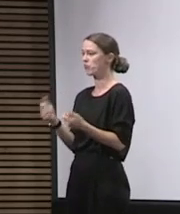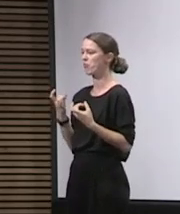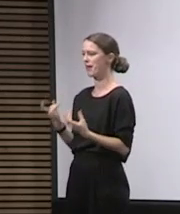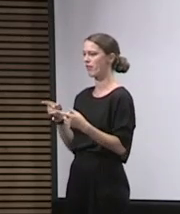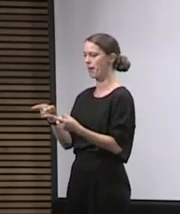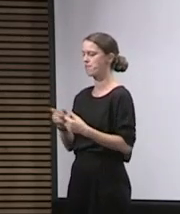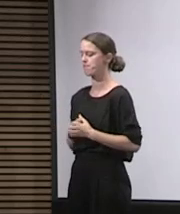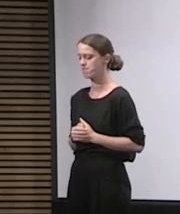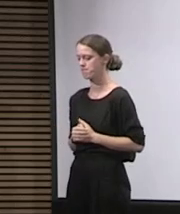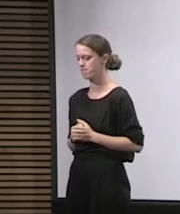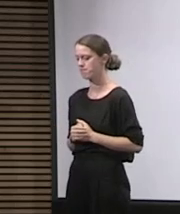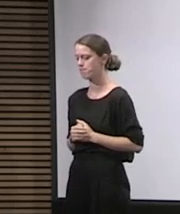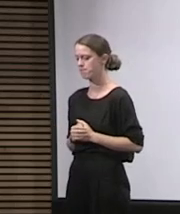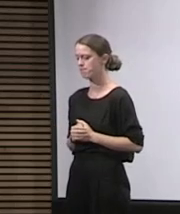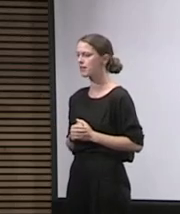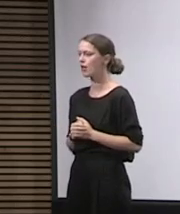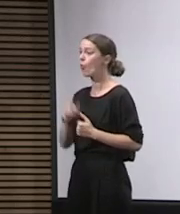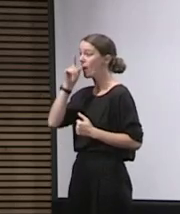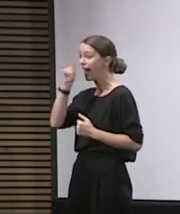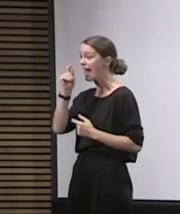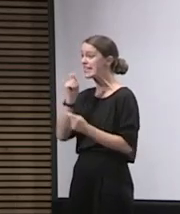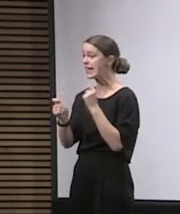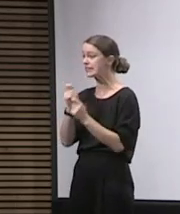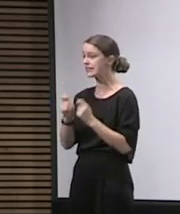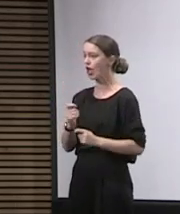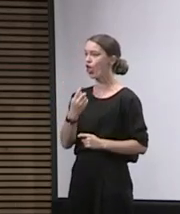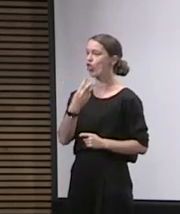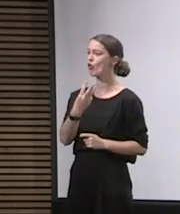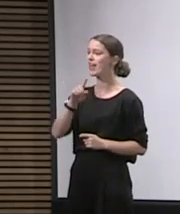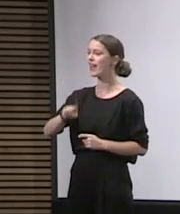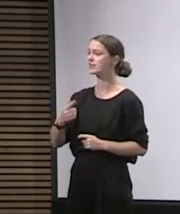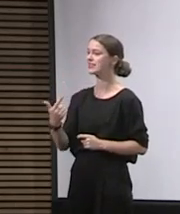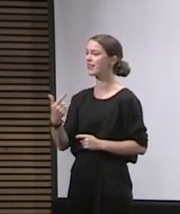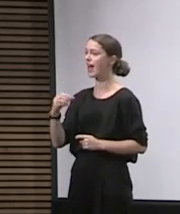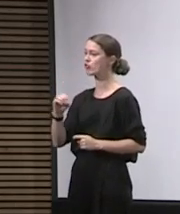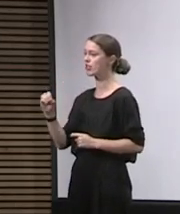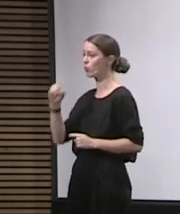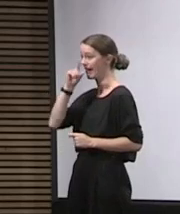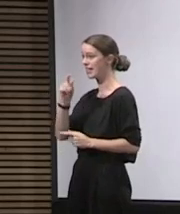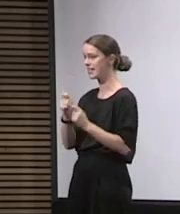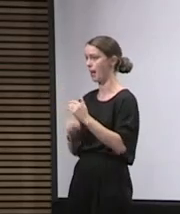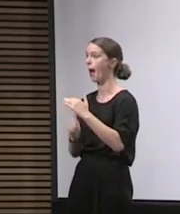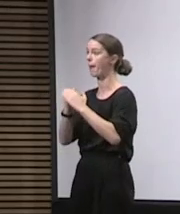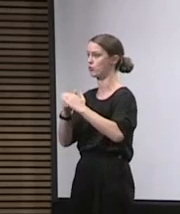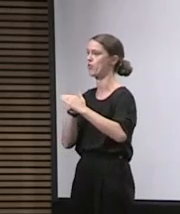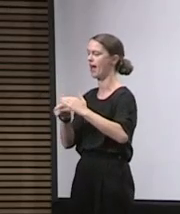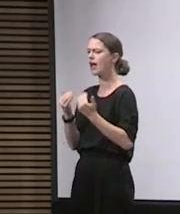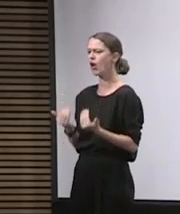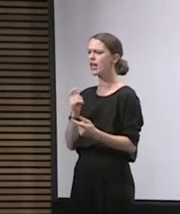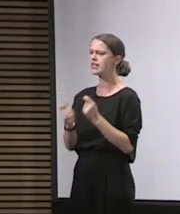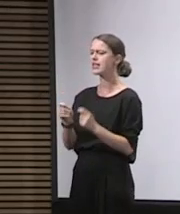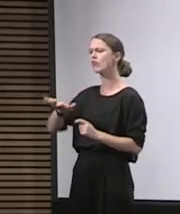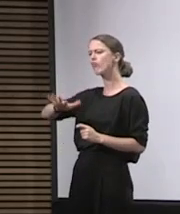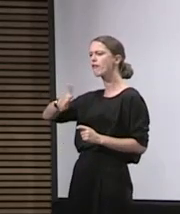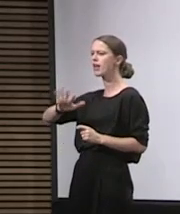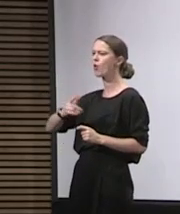for. Our testing capacity is currently 3,700 tests, and we are currently doing an